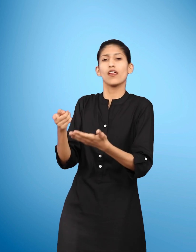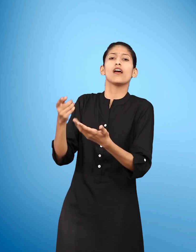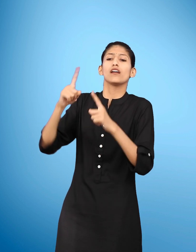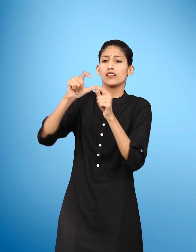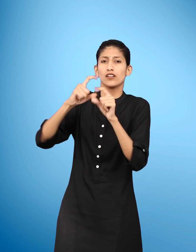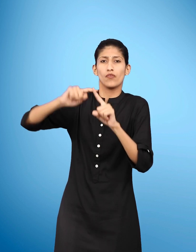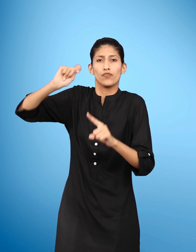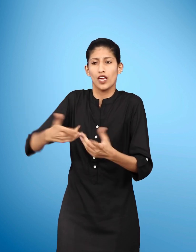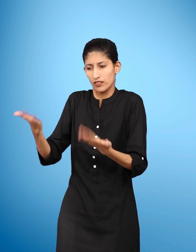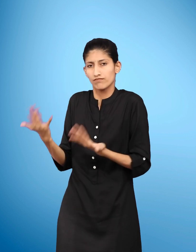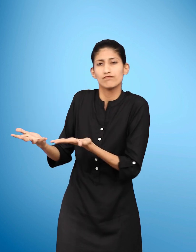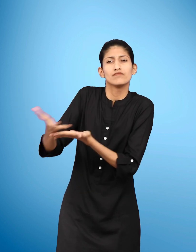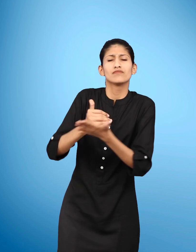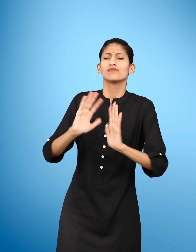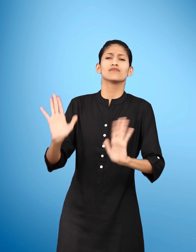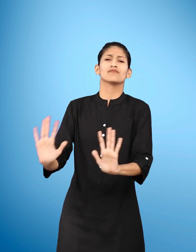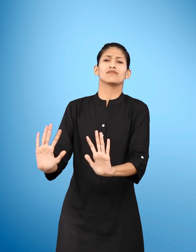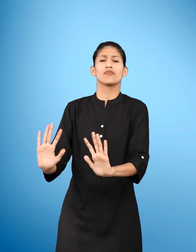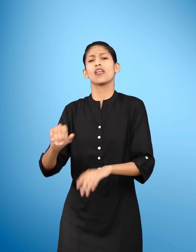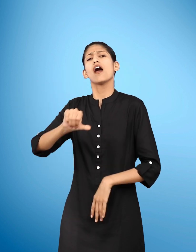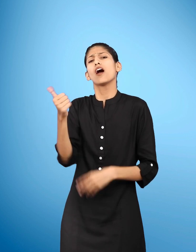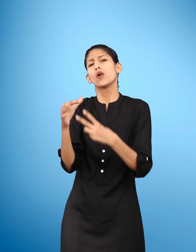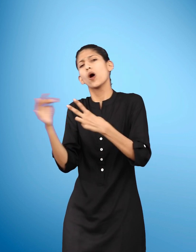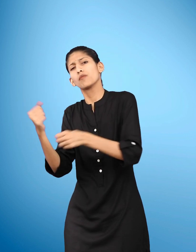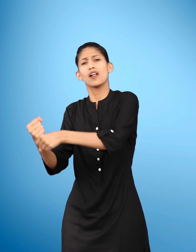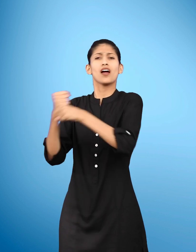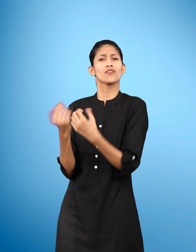The chiefs did not collect regular taxes.